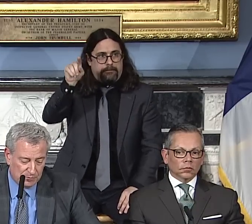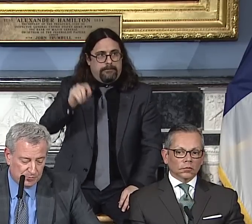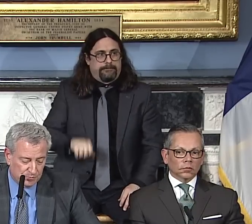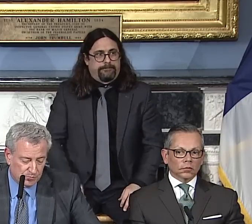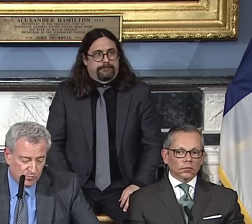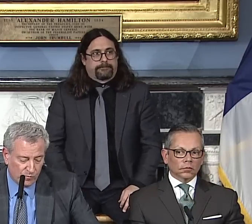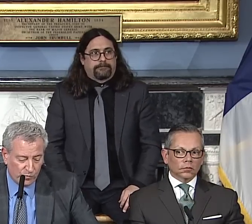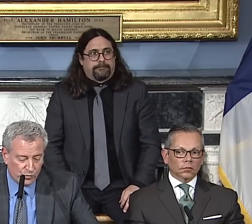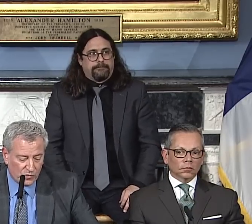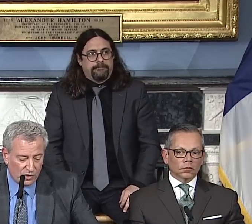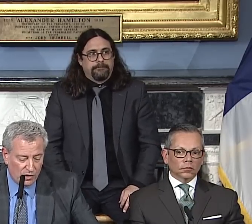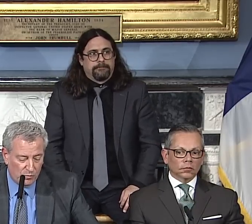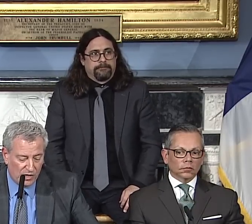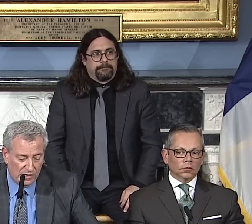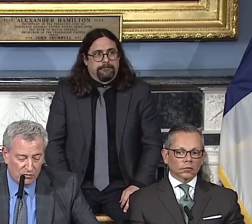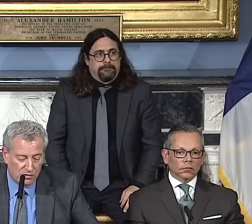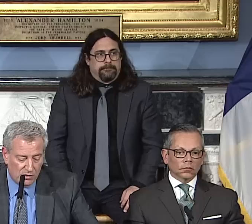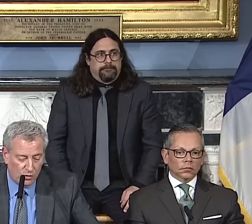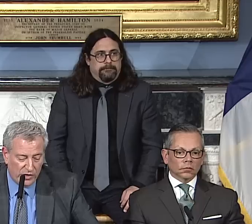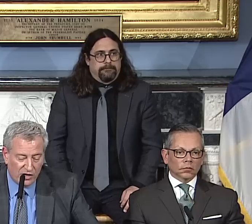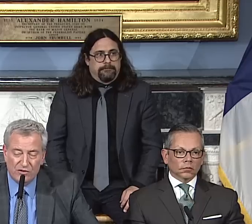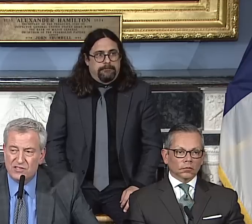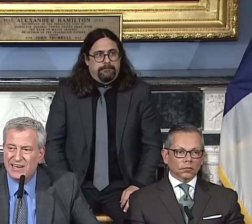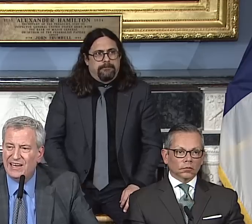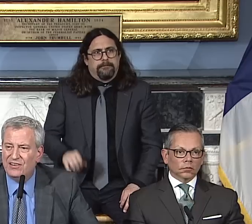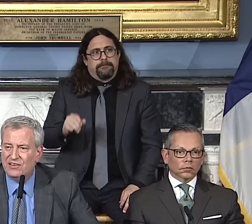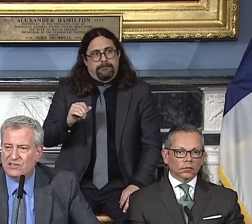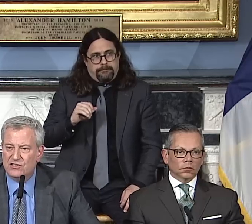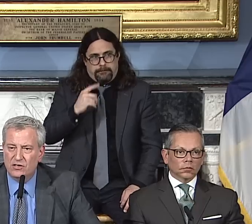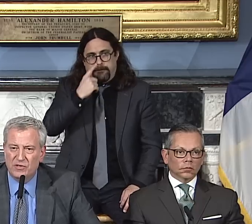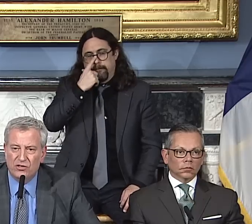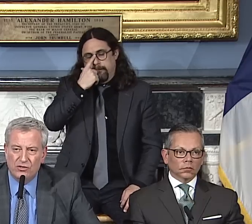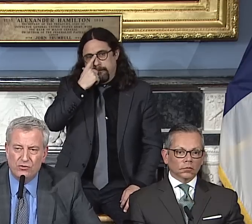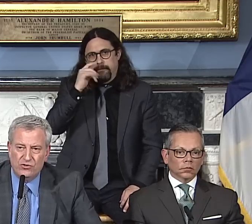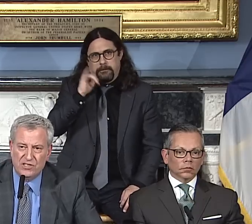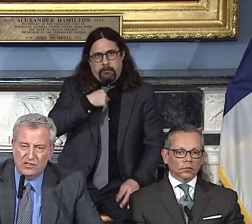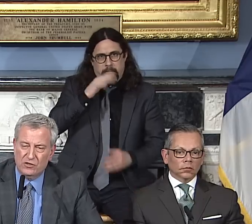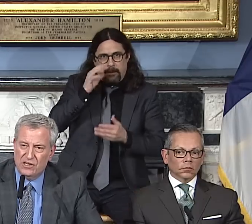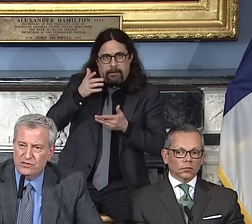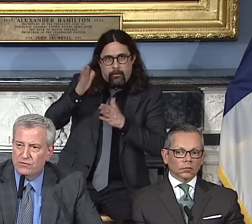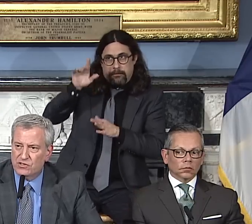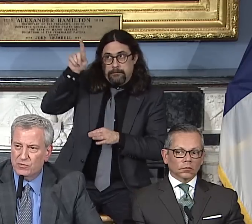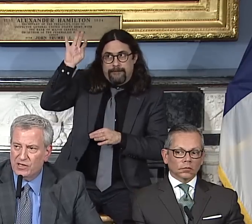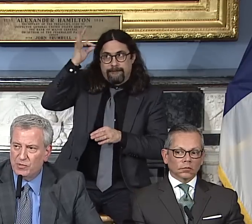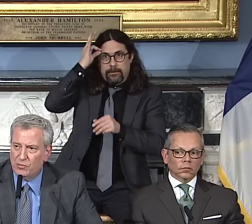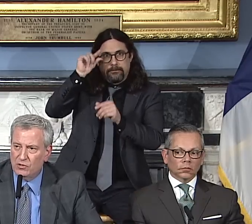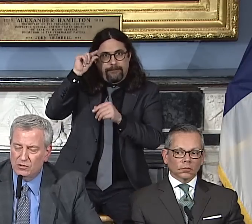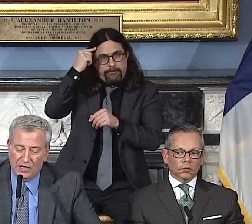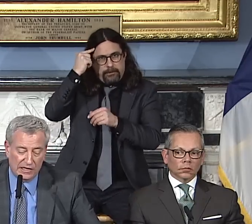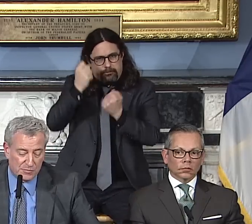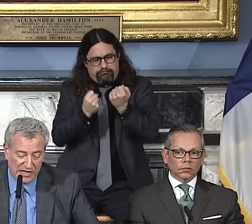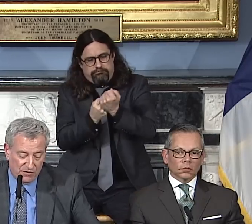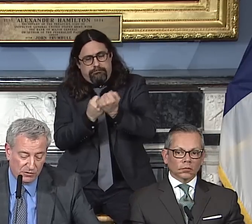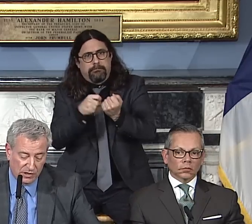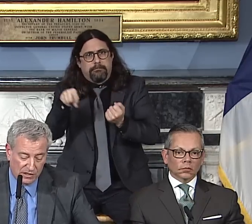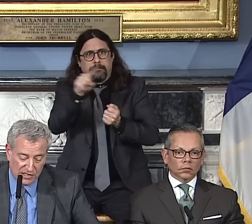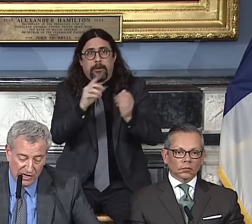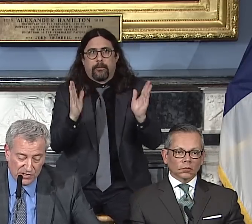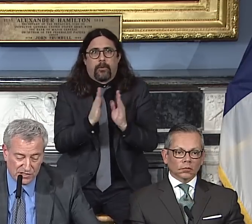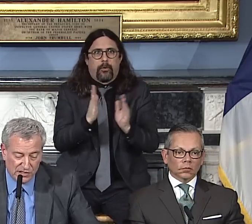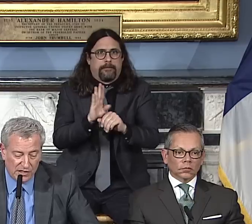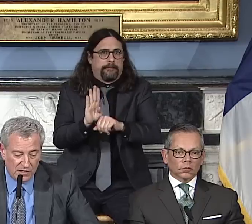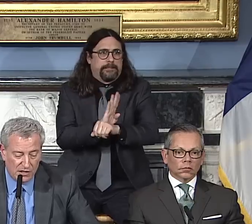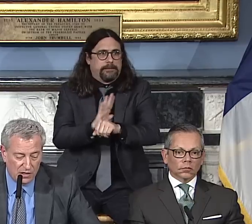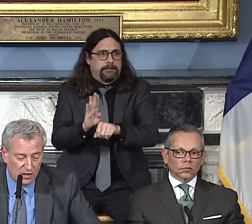do that. But, you know, we understand that this is going to be a huge dislocation for so many people, and it's painful. And